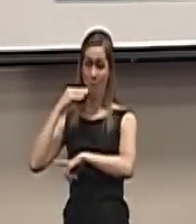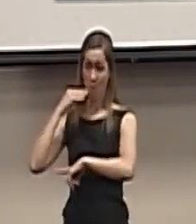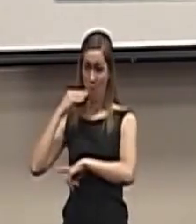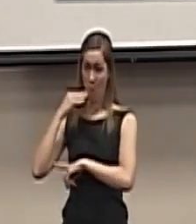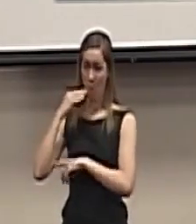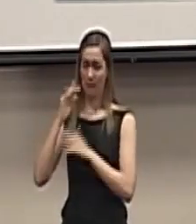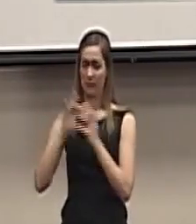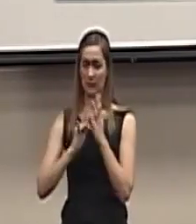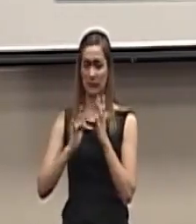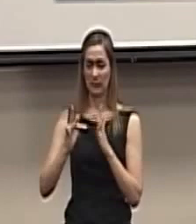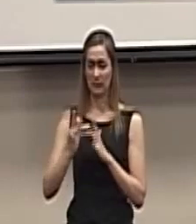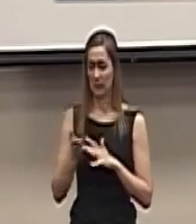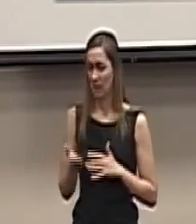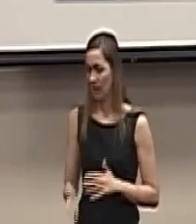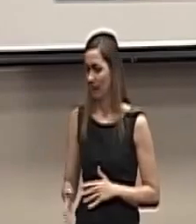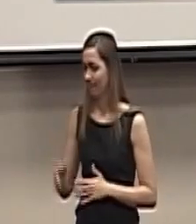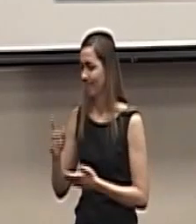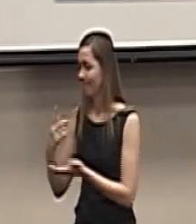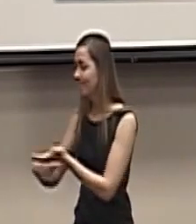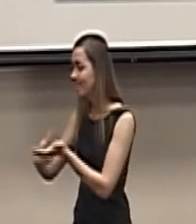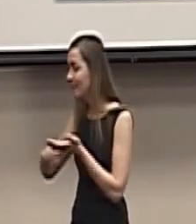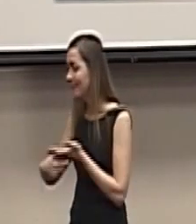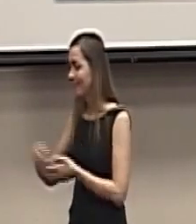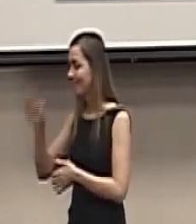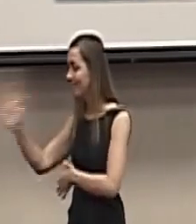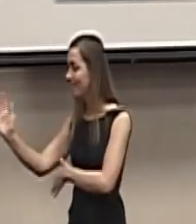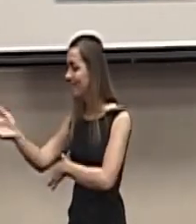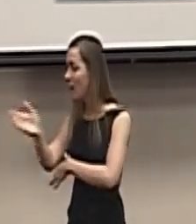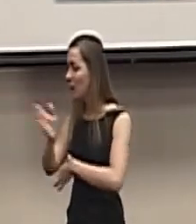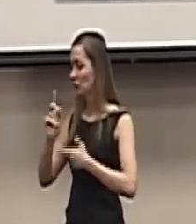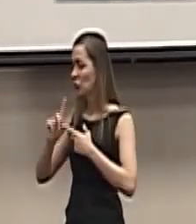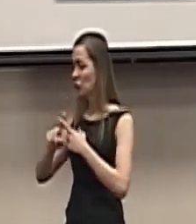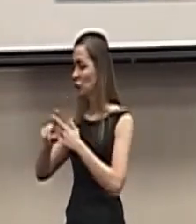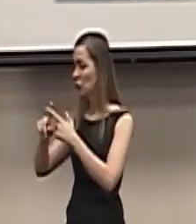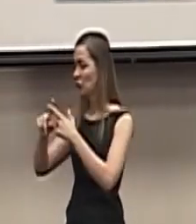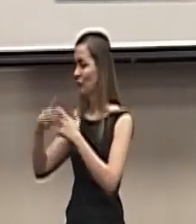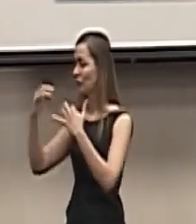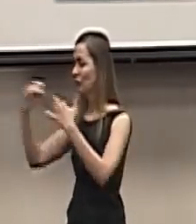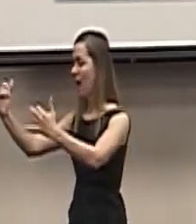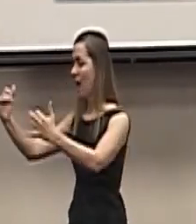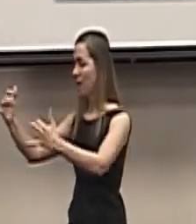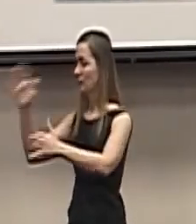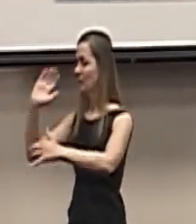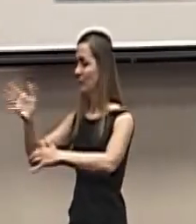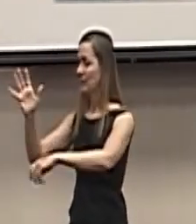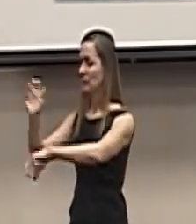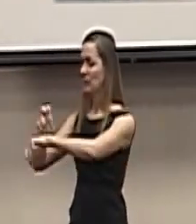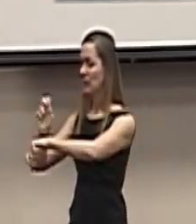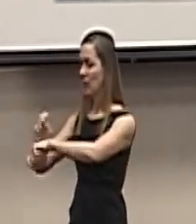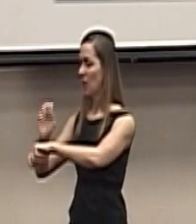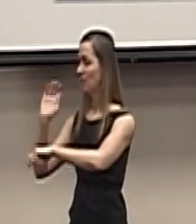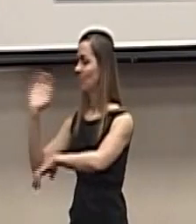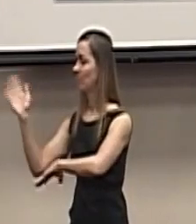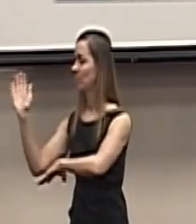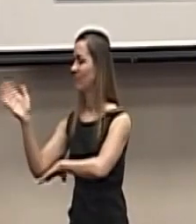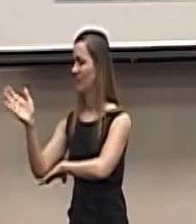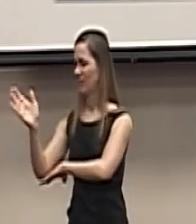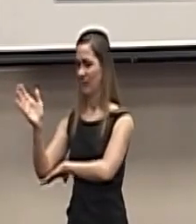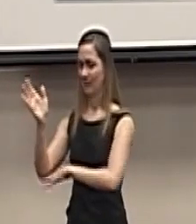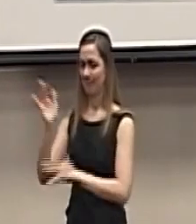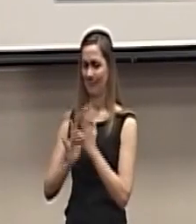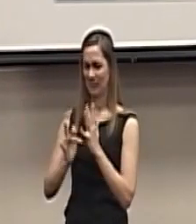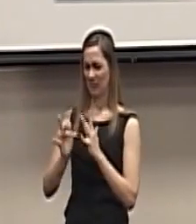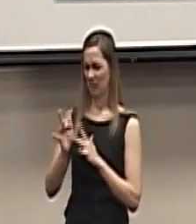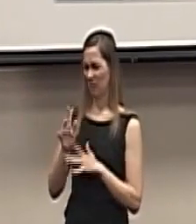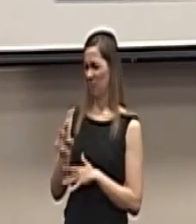And as Jesus is there and he's talking to the crowds, he's talking at the synagogue and preaching, it says he marveled at them